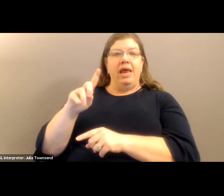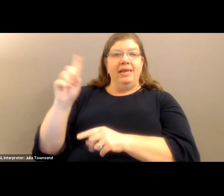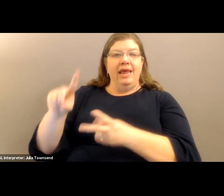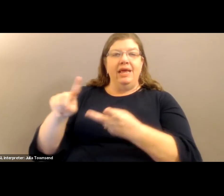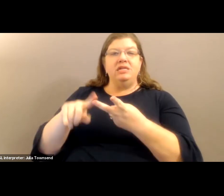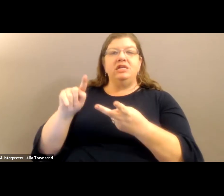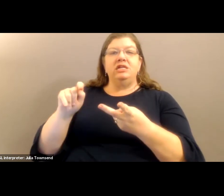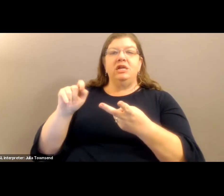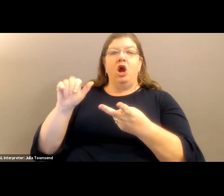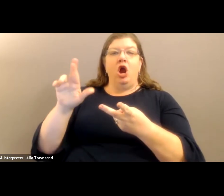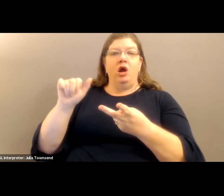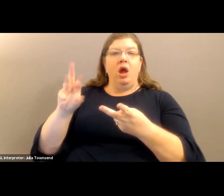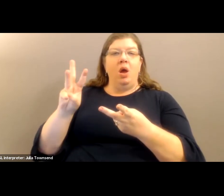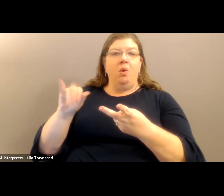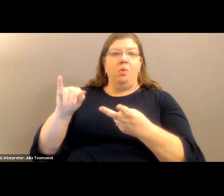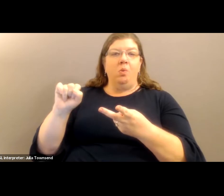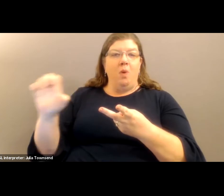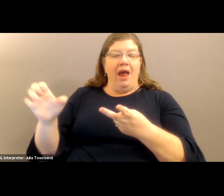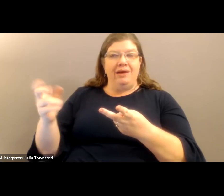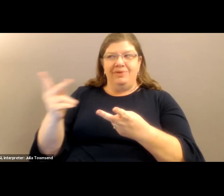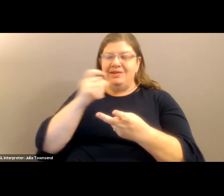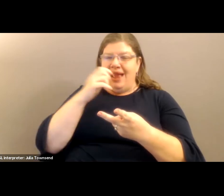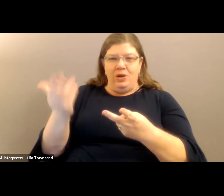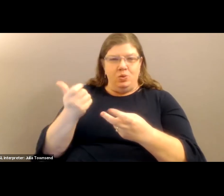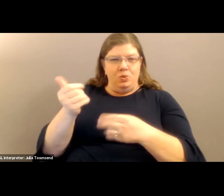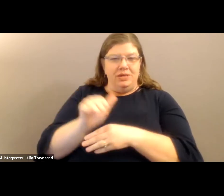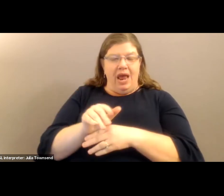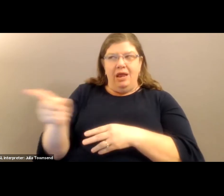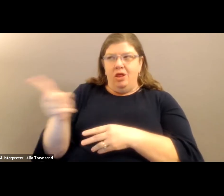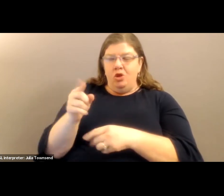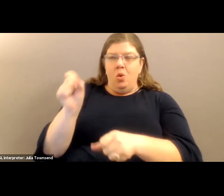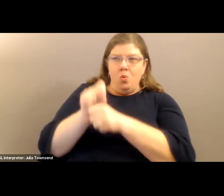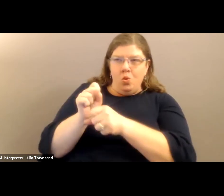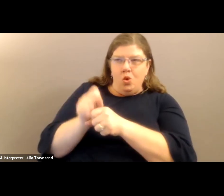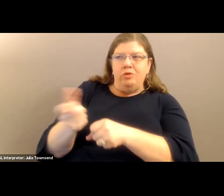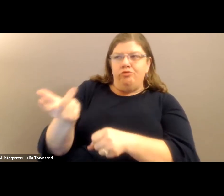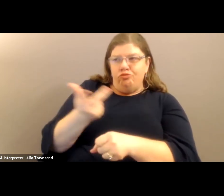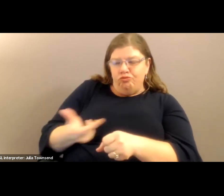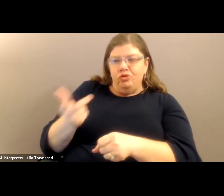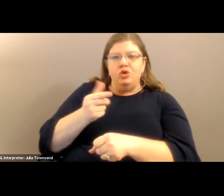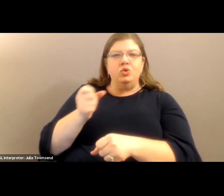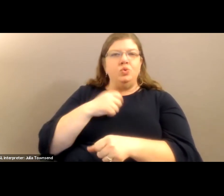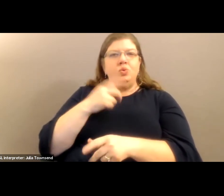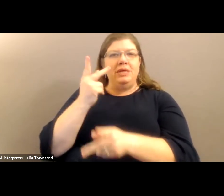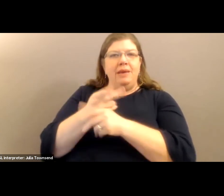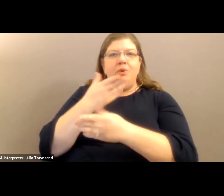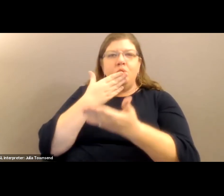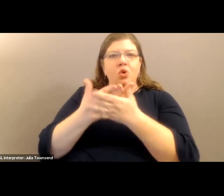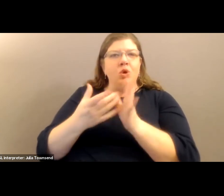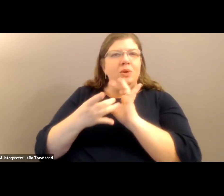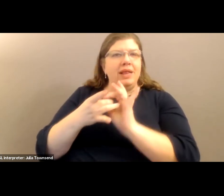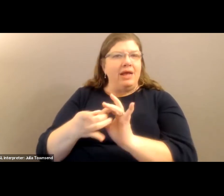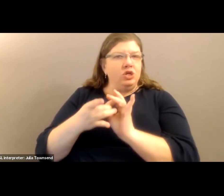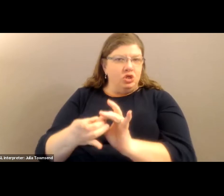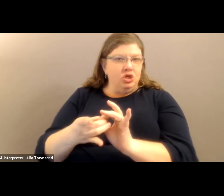here tonight. They work side by side with me to maintain that good relationship and